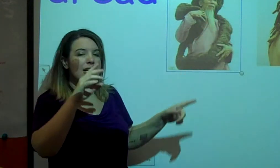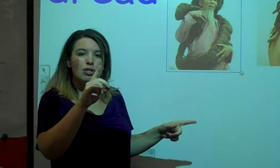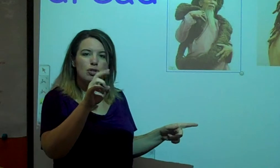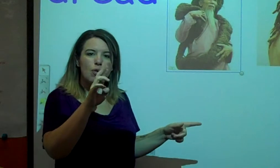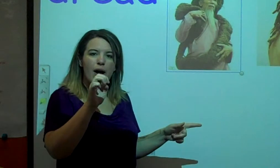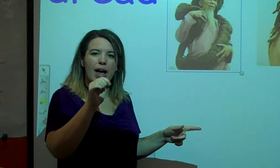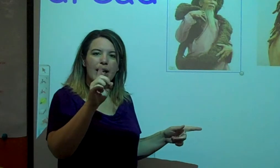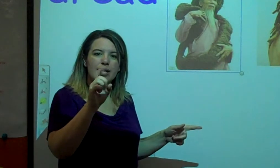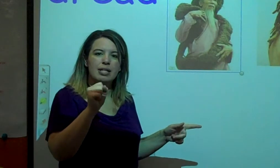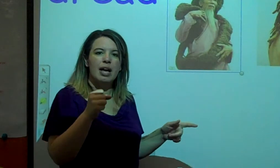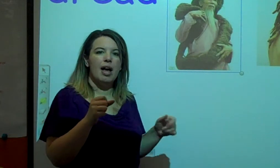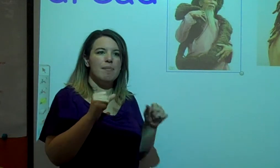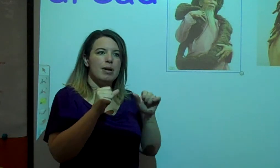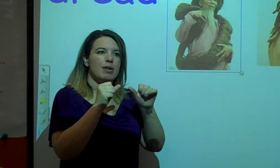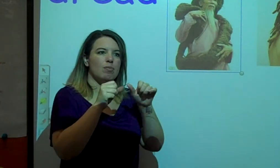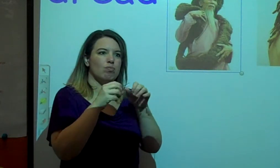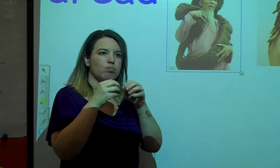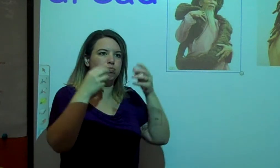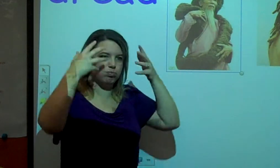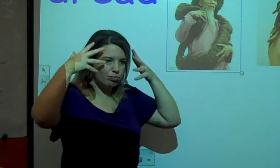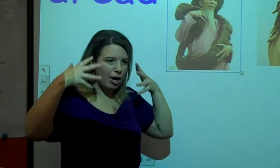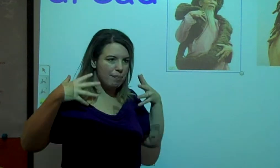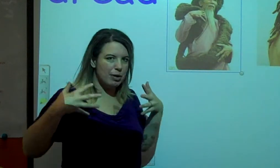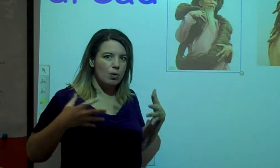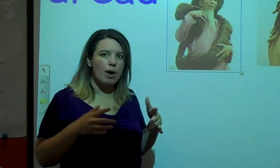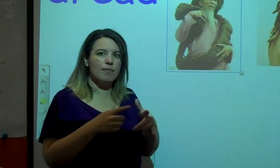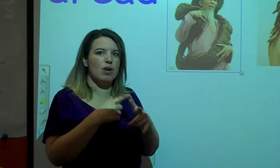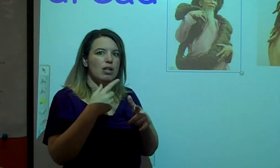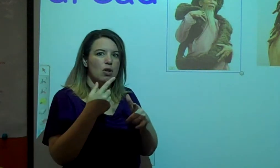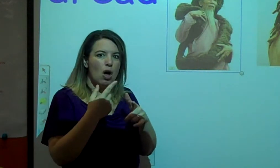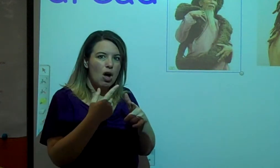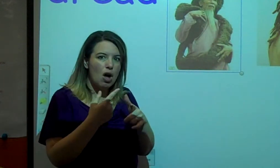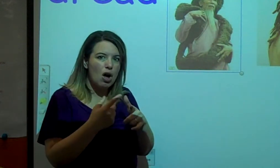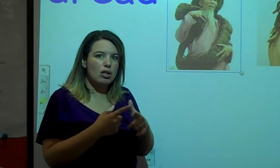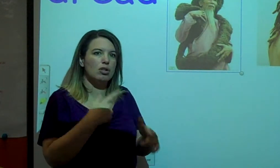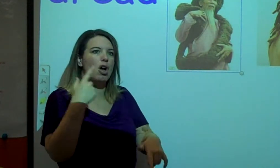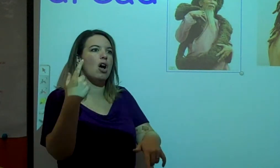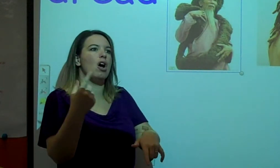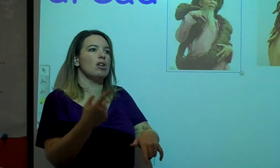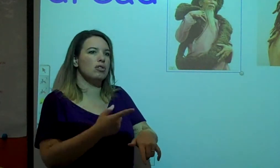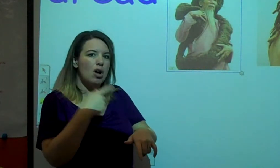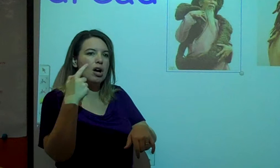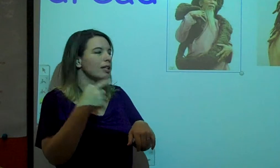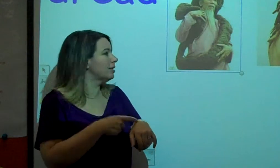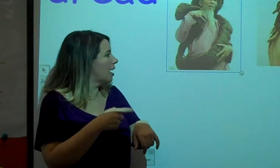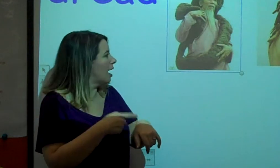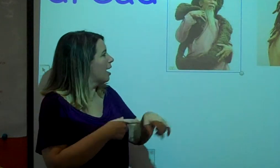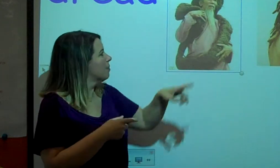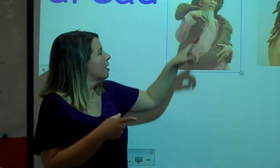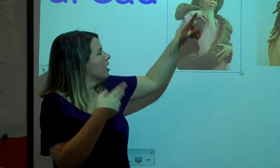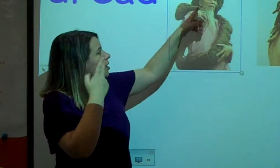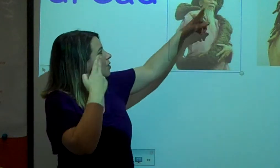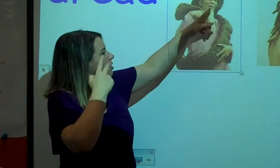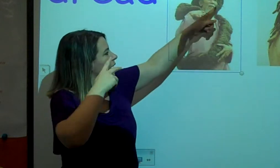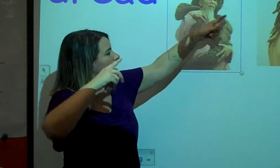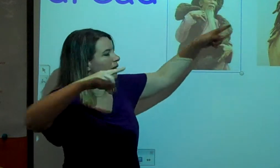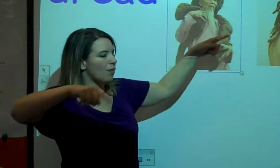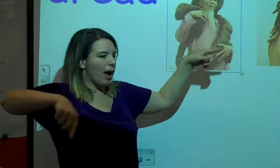his dreads have been growing for a long time. You see, and it